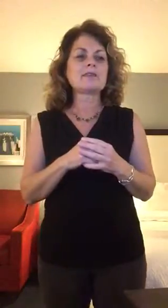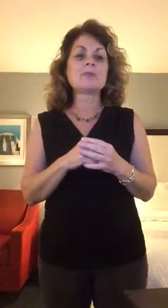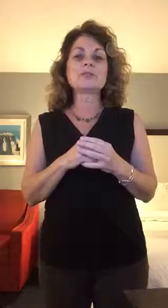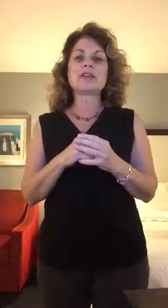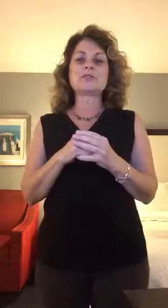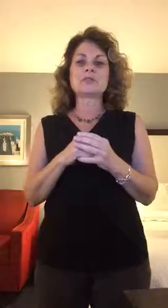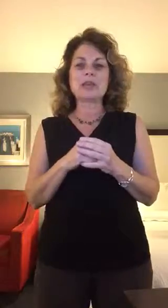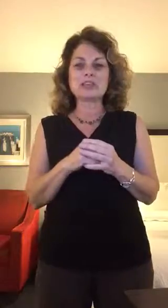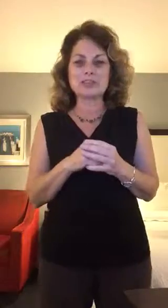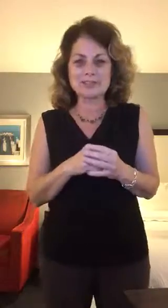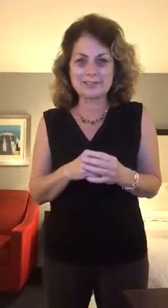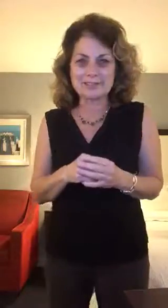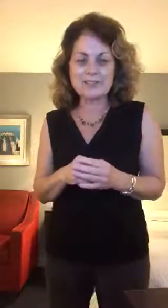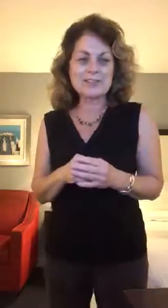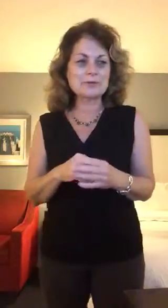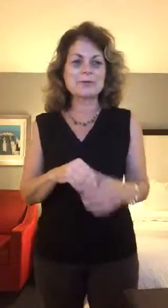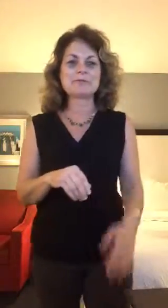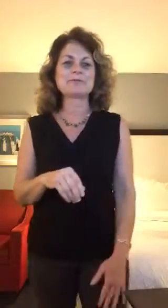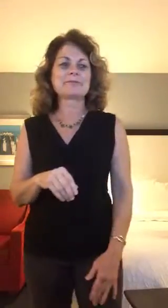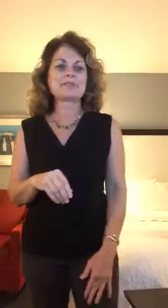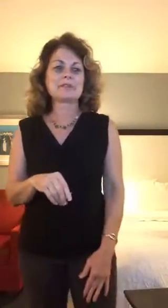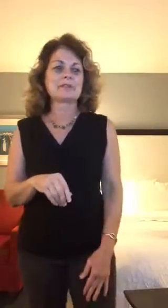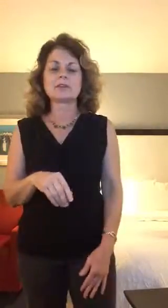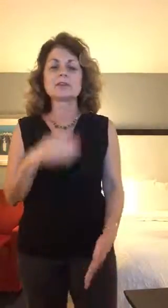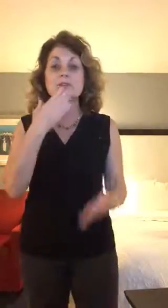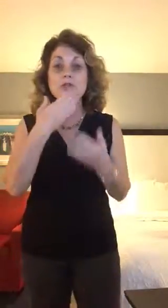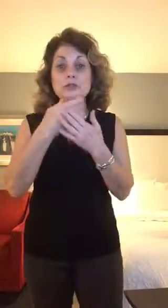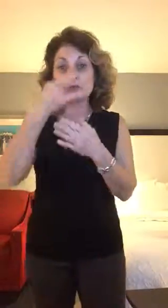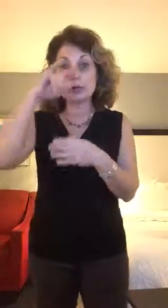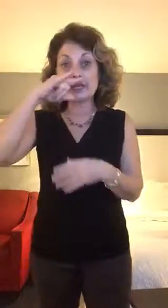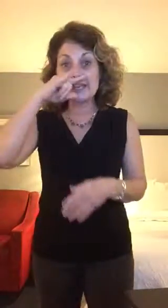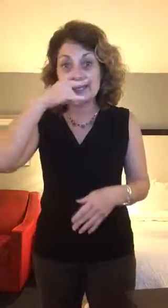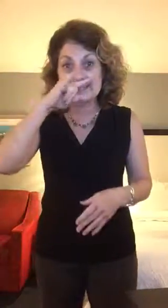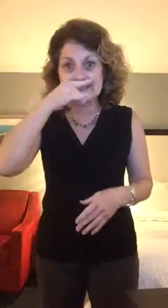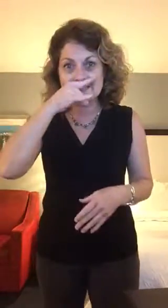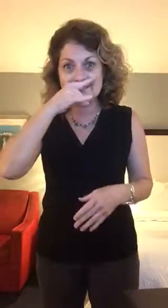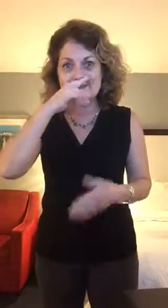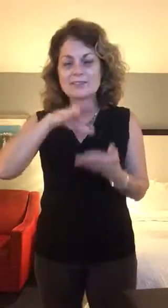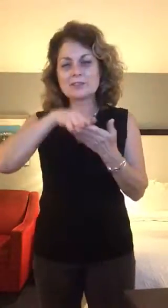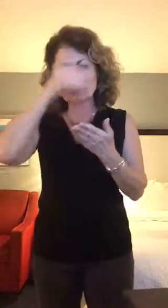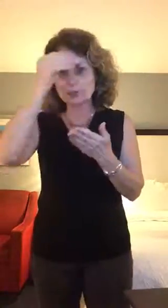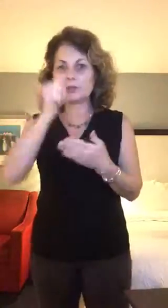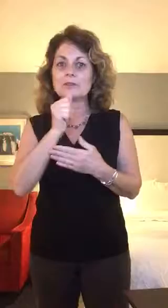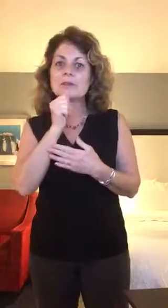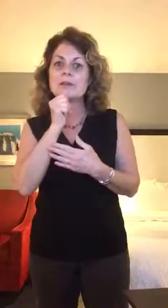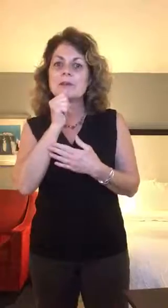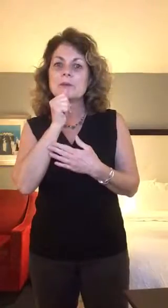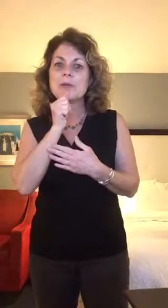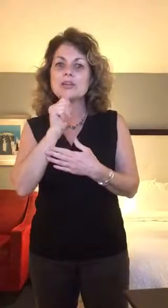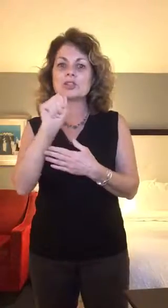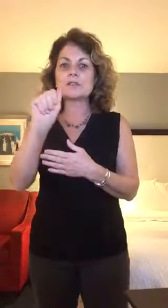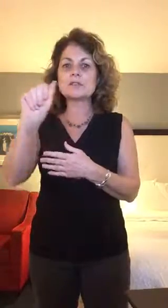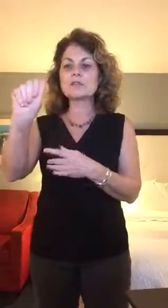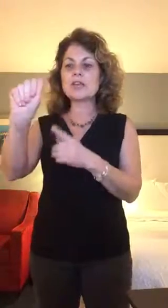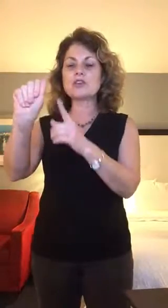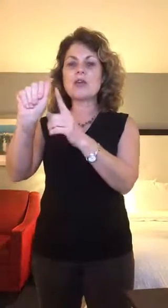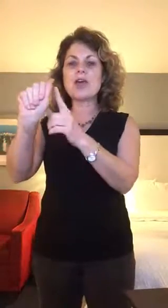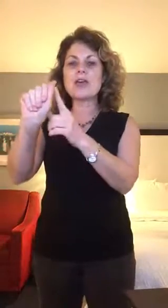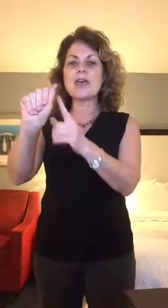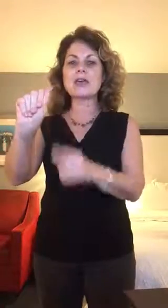Oh, sign for patience. Love this one. It's good for kids to learn patience. So you take your A